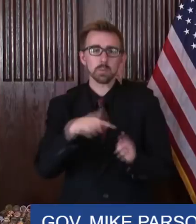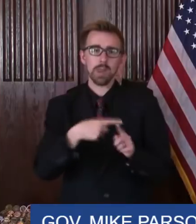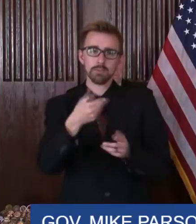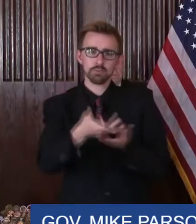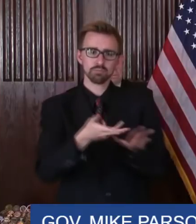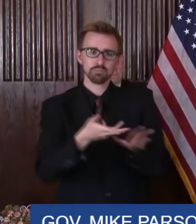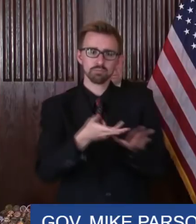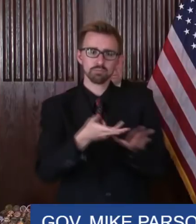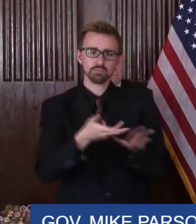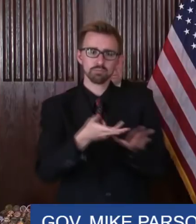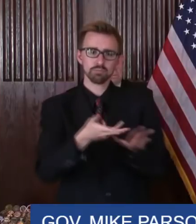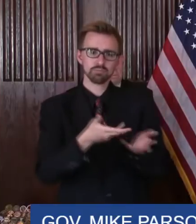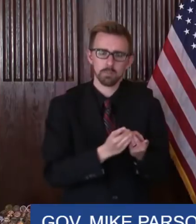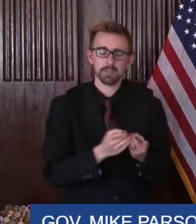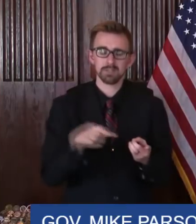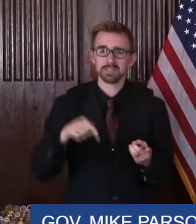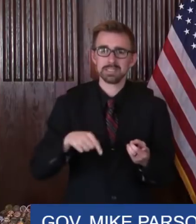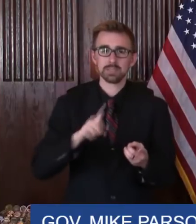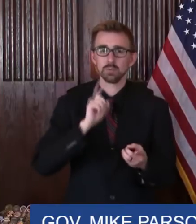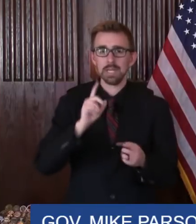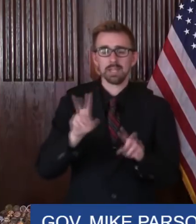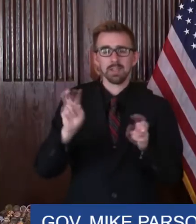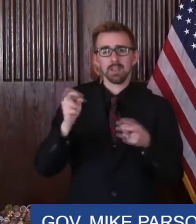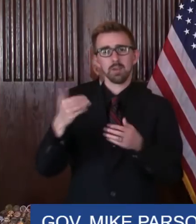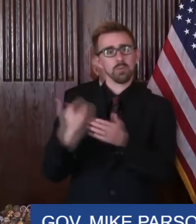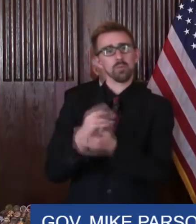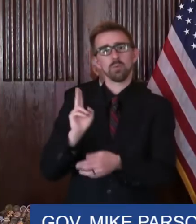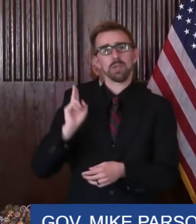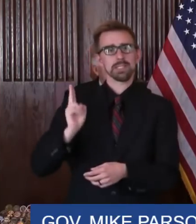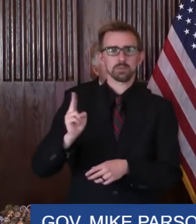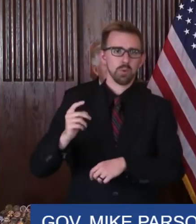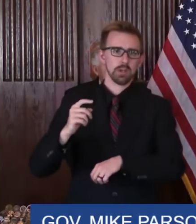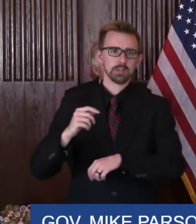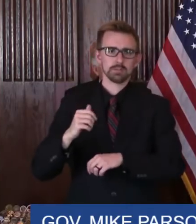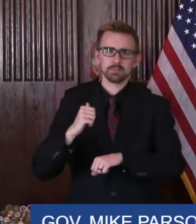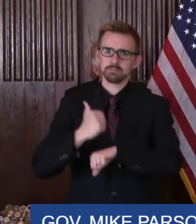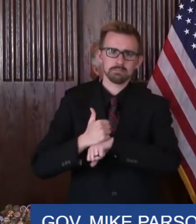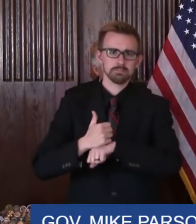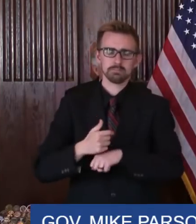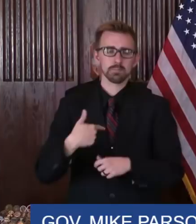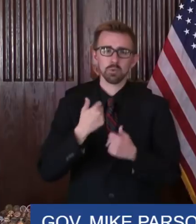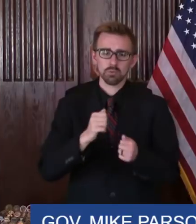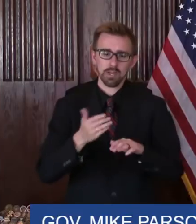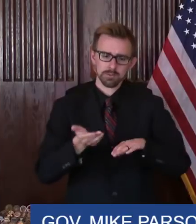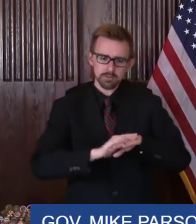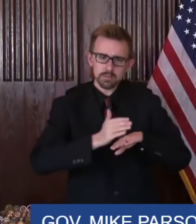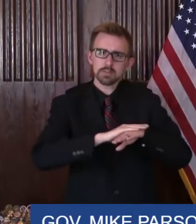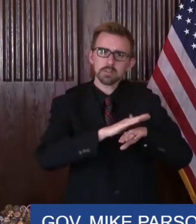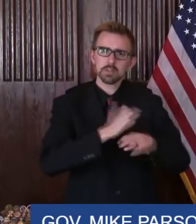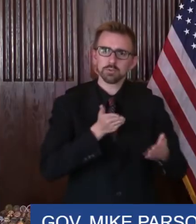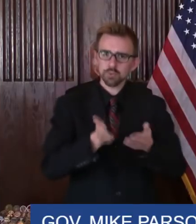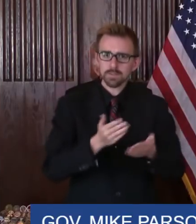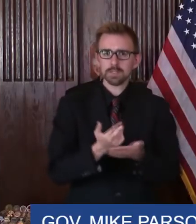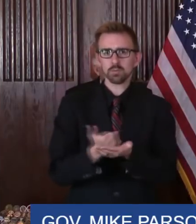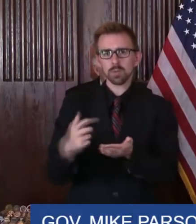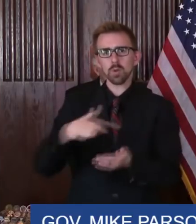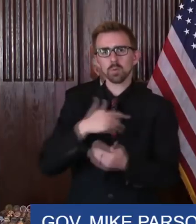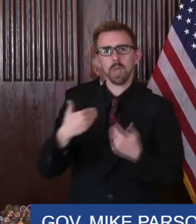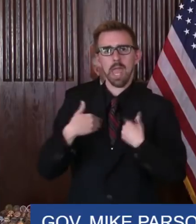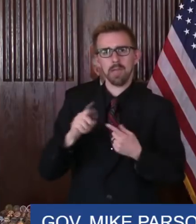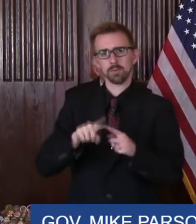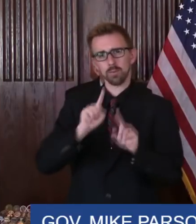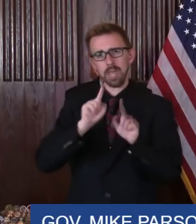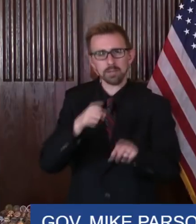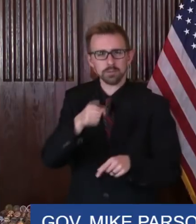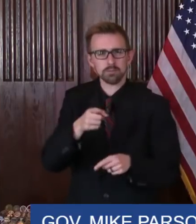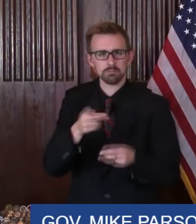with us. It is a historic time. We, again, are trying to ramp up our services and our resources to address your needs as quickly as